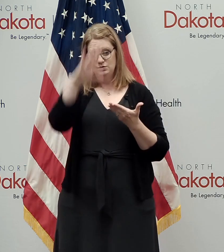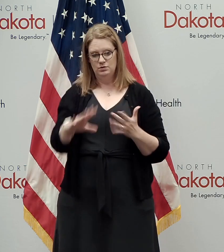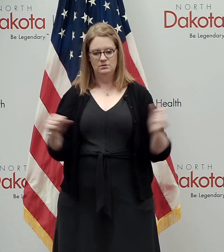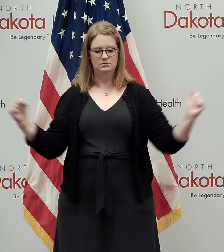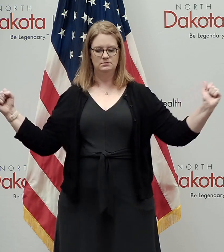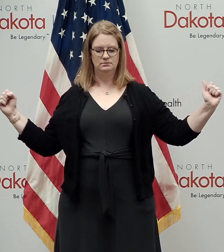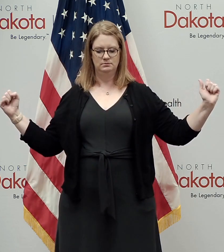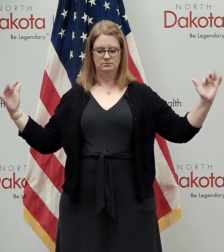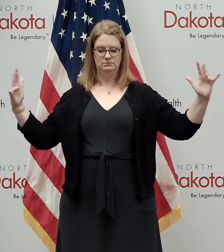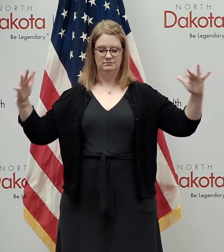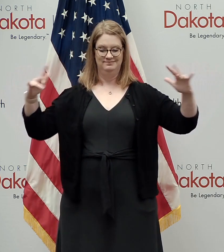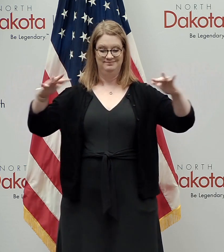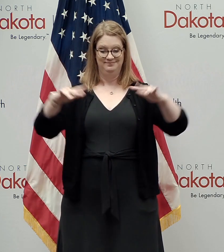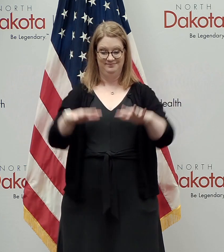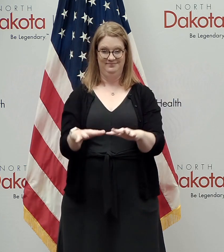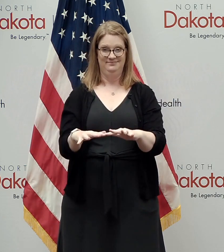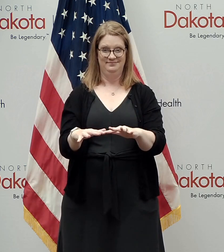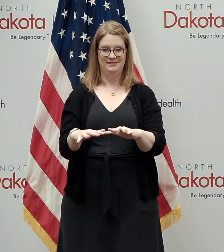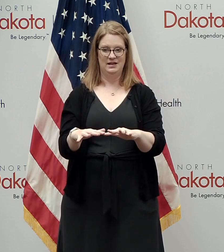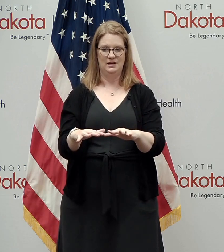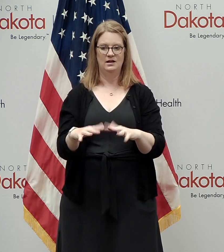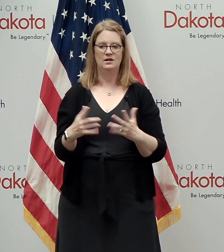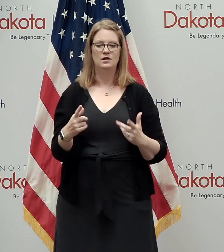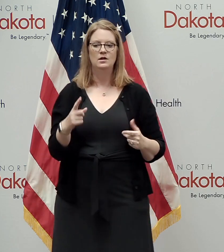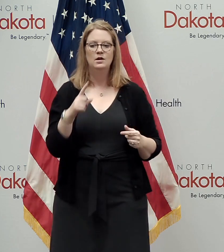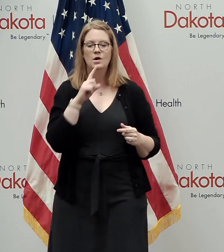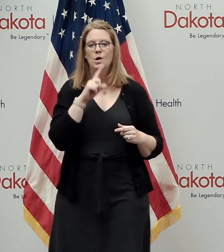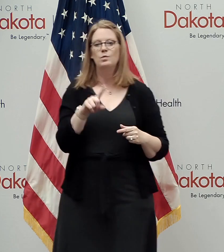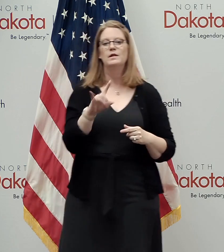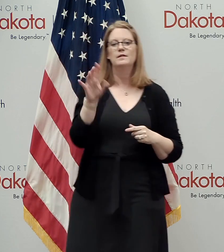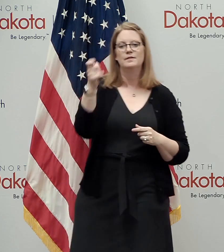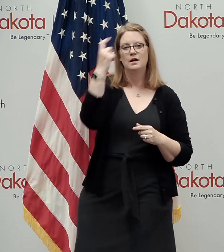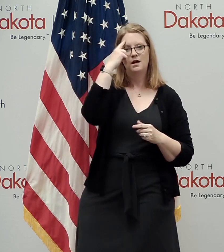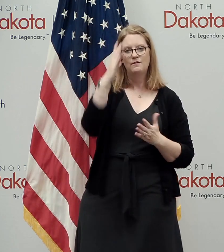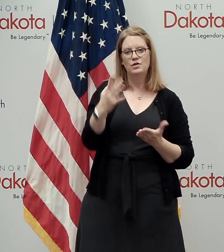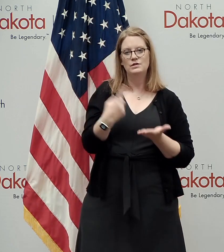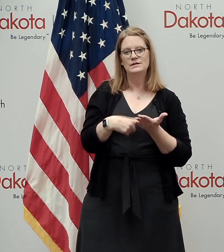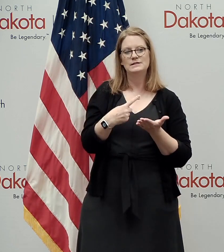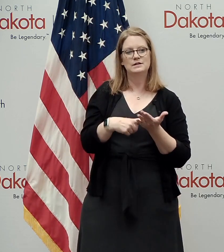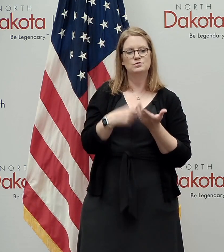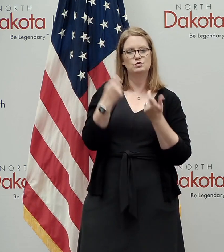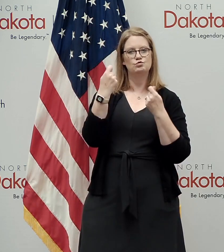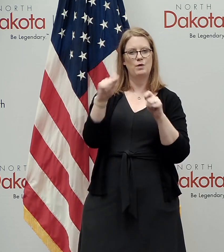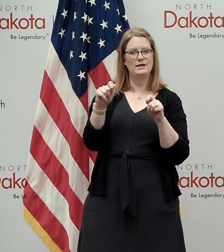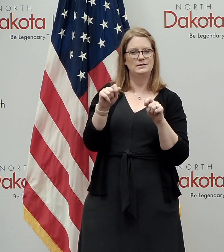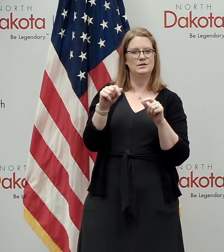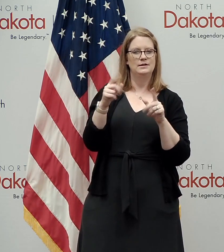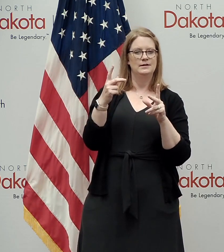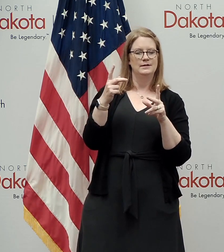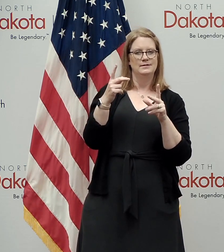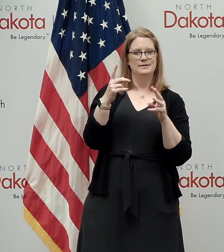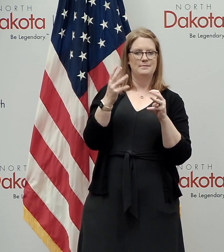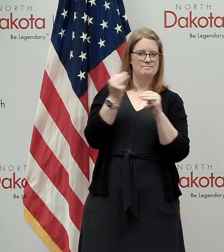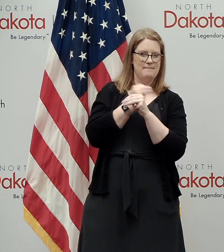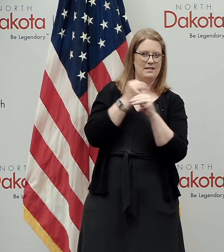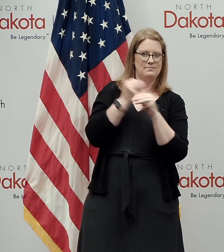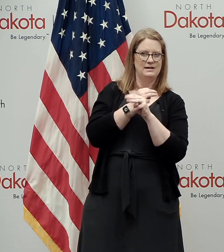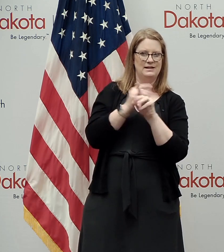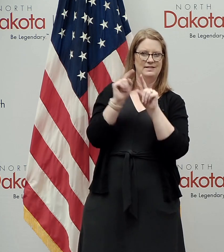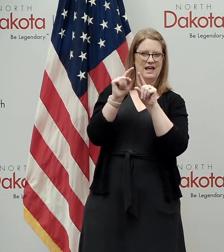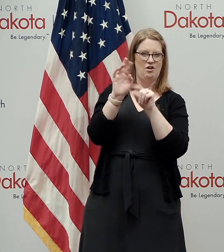try to knock that R0 factor down, the governor alluded to it, but that's what we're trying to do is mathematically knock